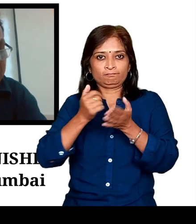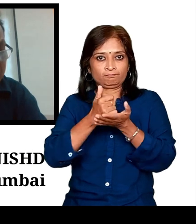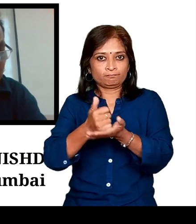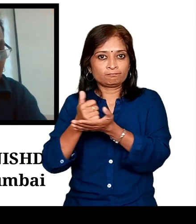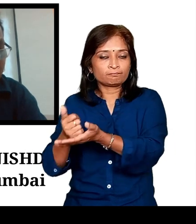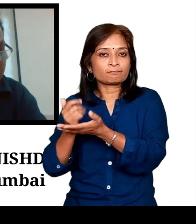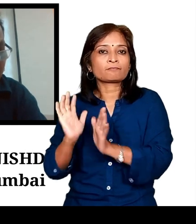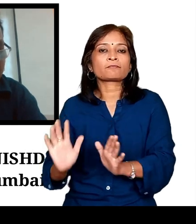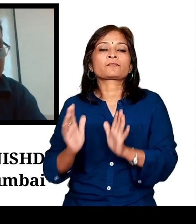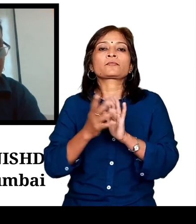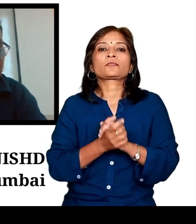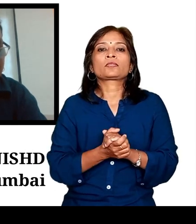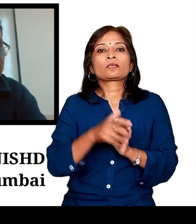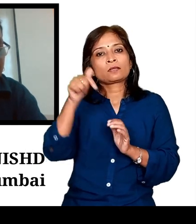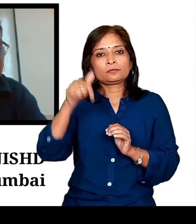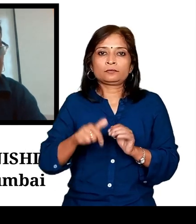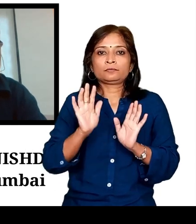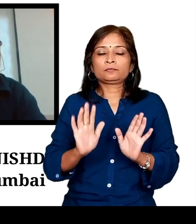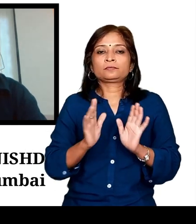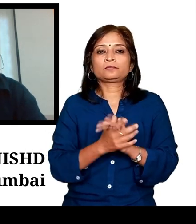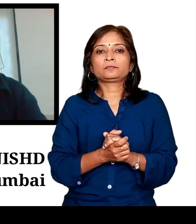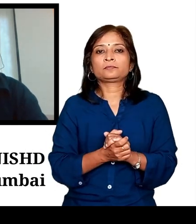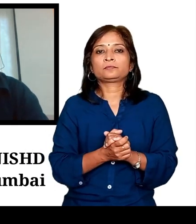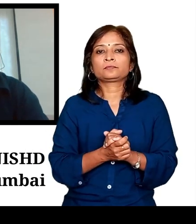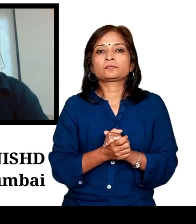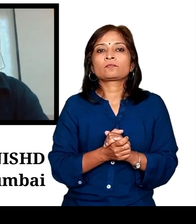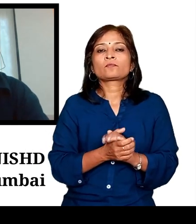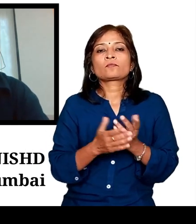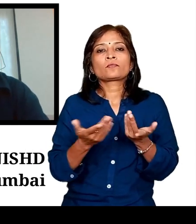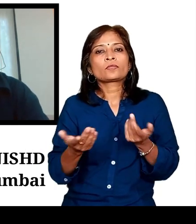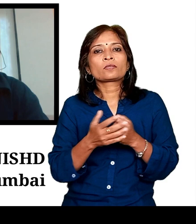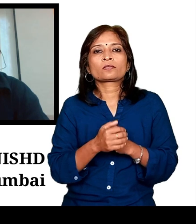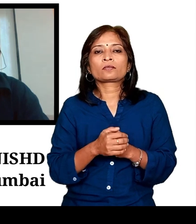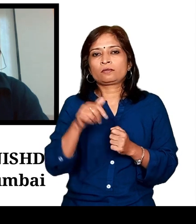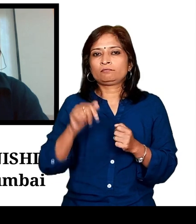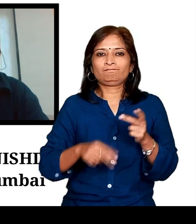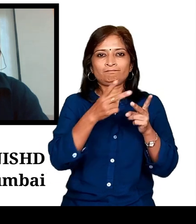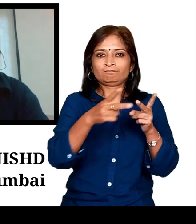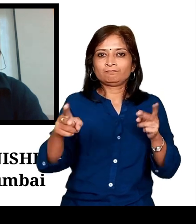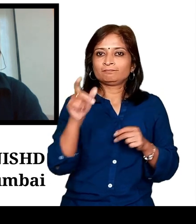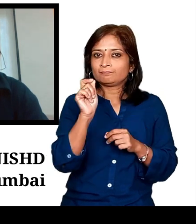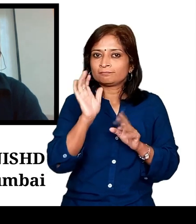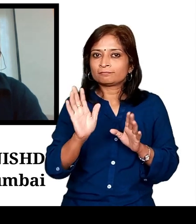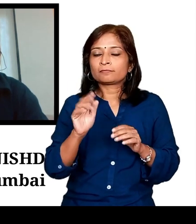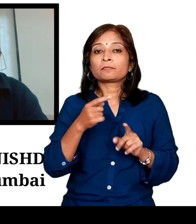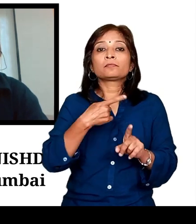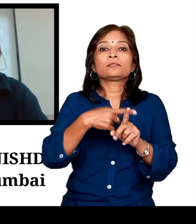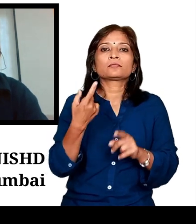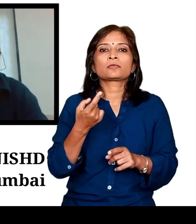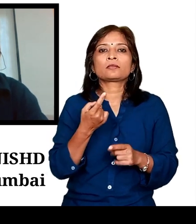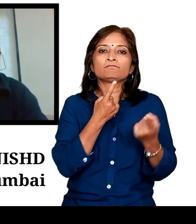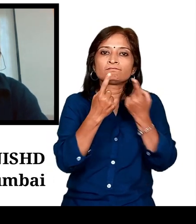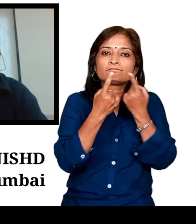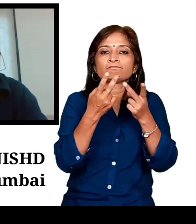services are also being provided from here. And beside of this, we have different